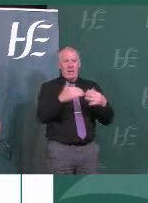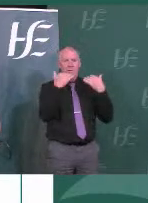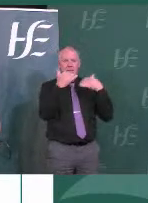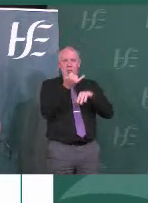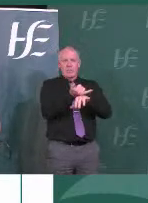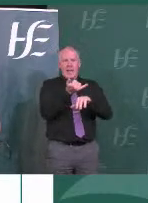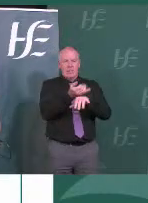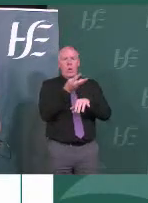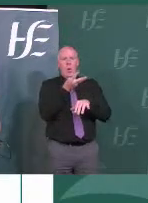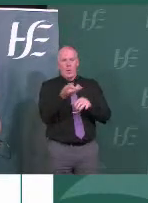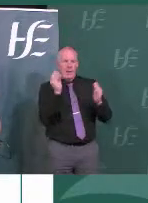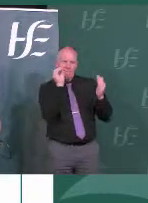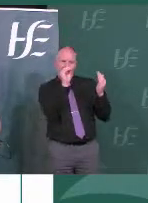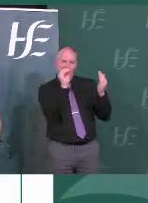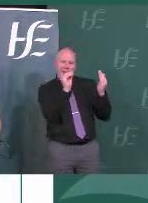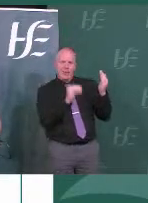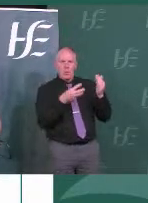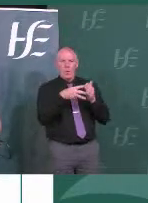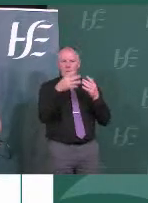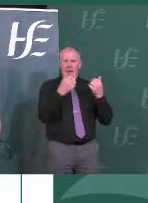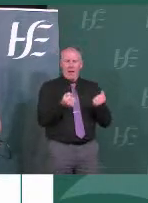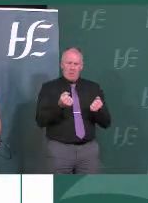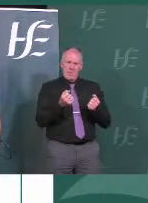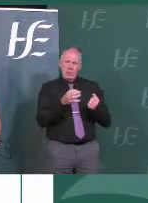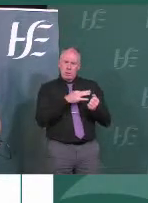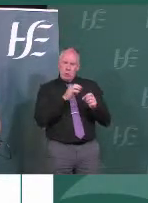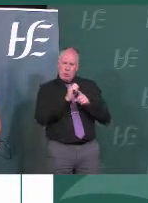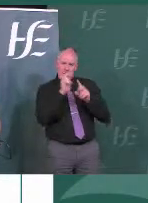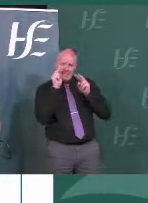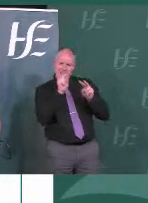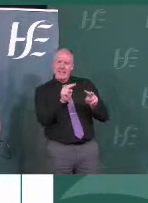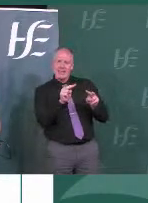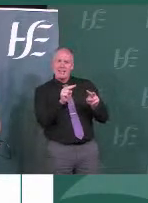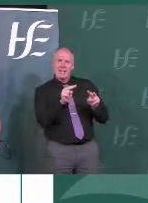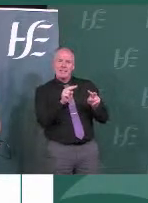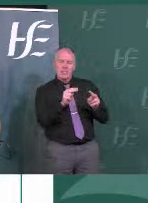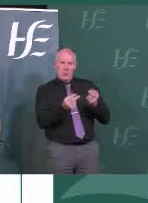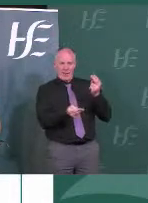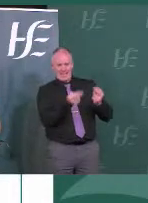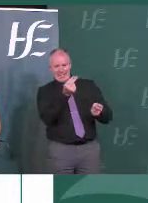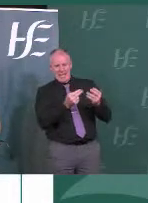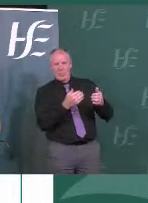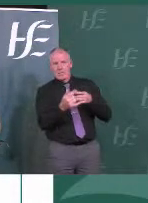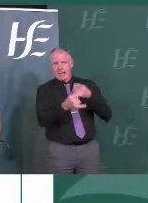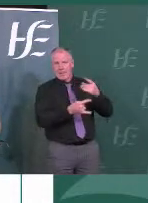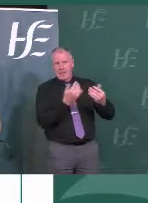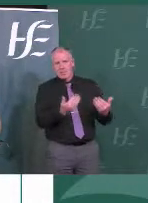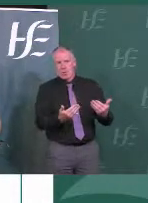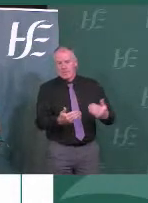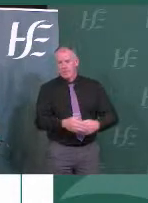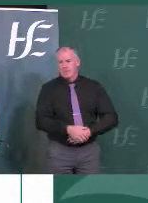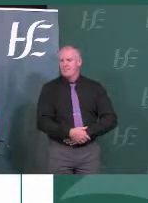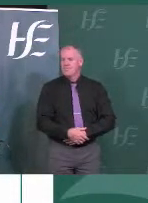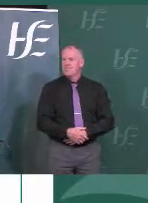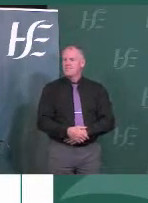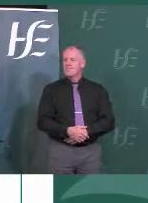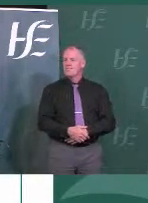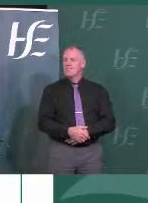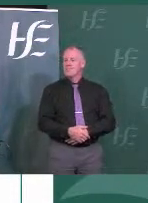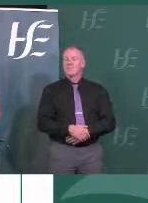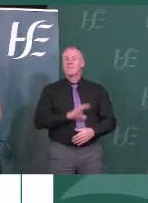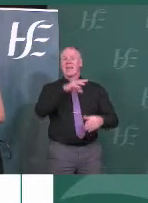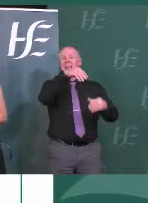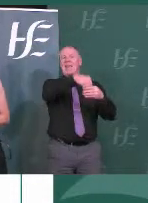populating those gaps, but we feel we have a good enough view now to be able to I suppose, demonstrate where we're at. In terms of our inpatient